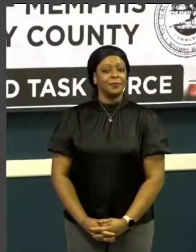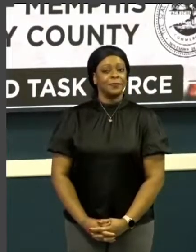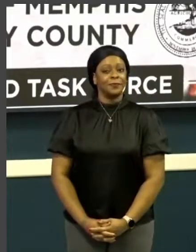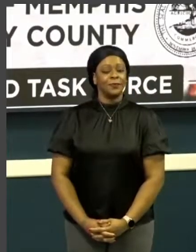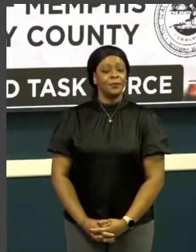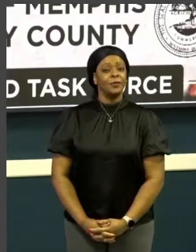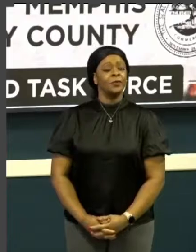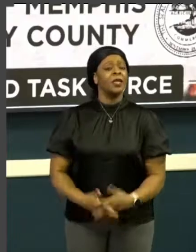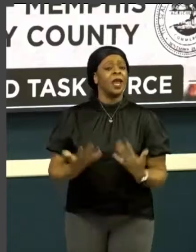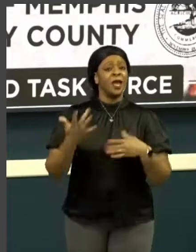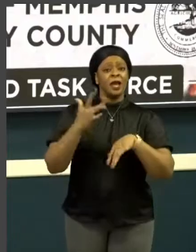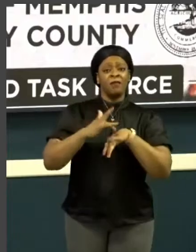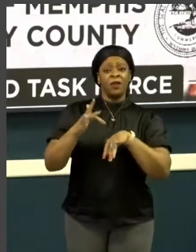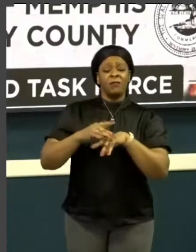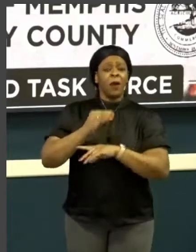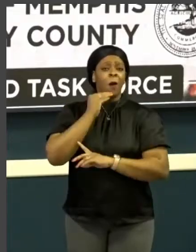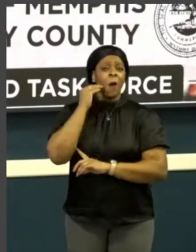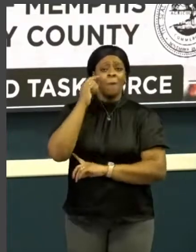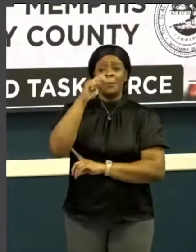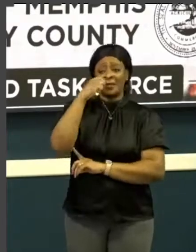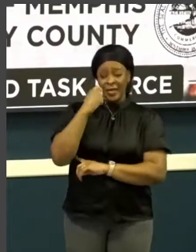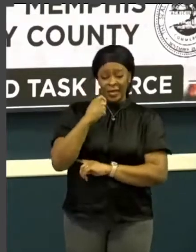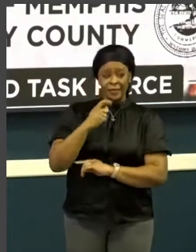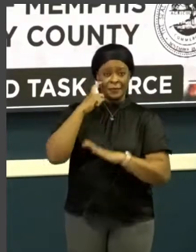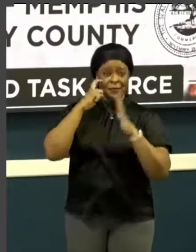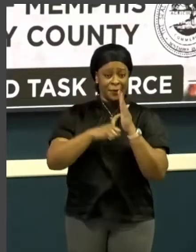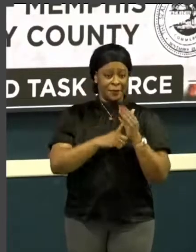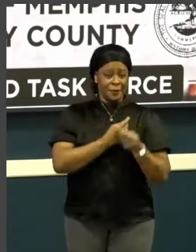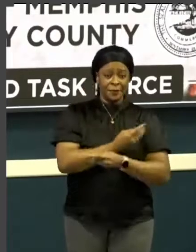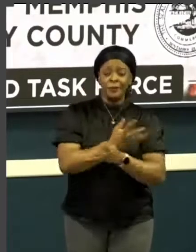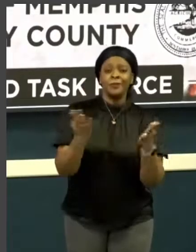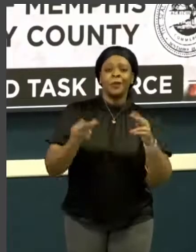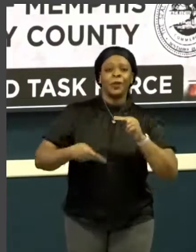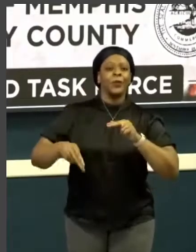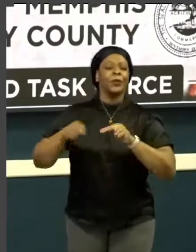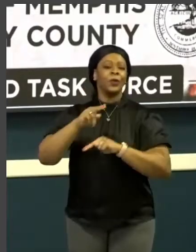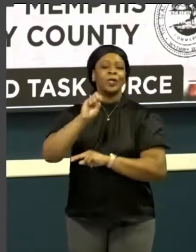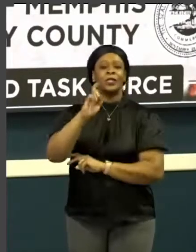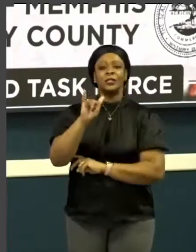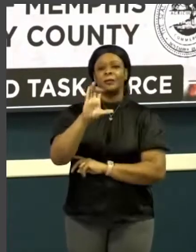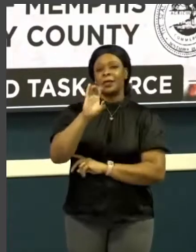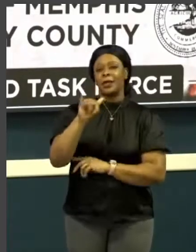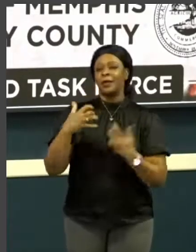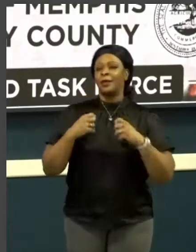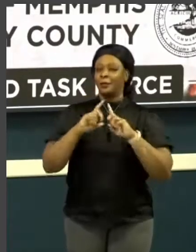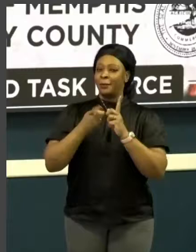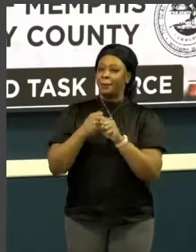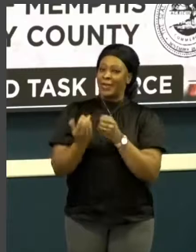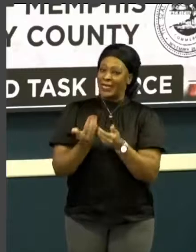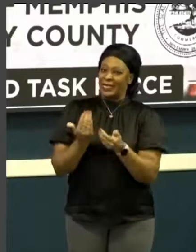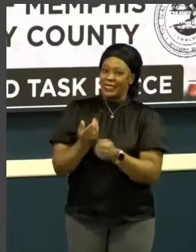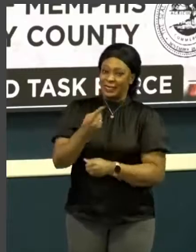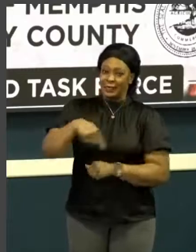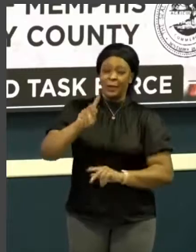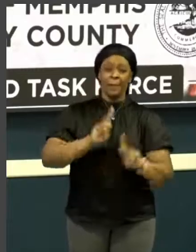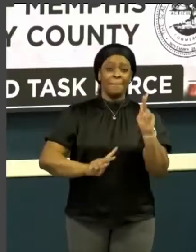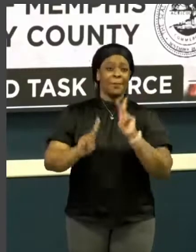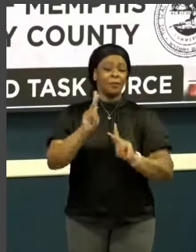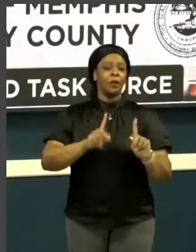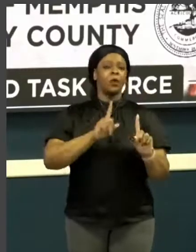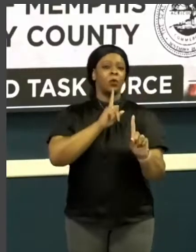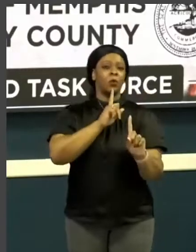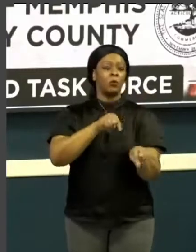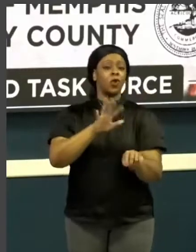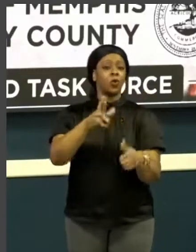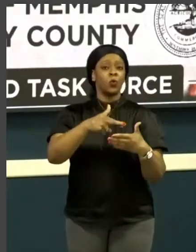As the availability of home testing kits increases, the Shelby County Health Department has made it easier for citizens to report